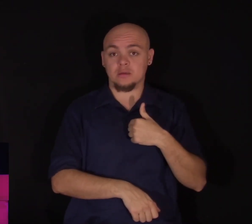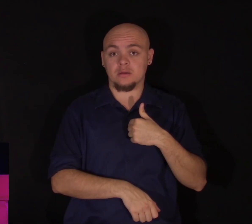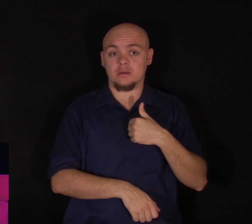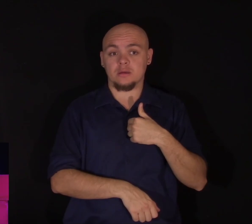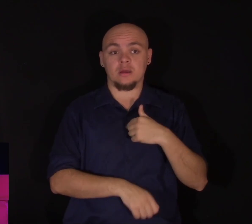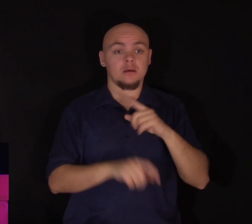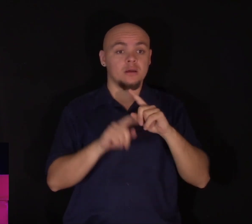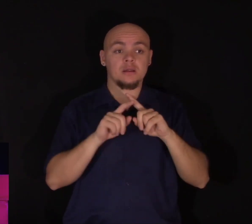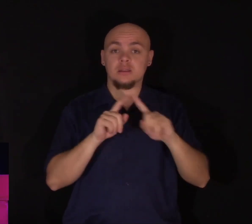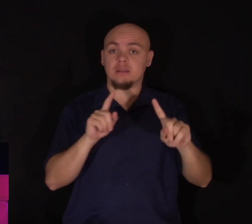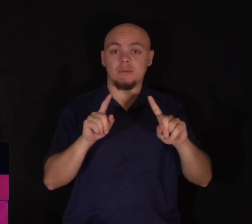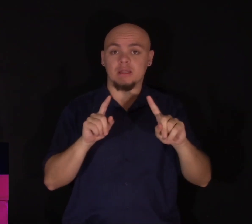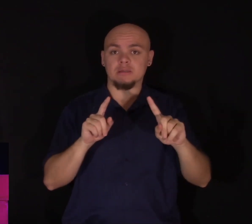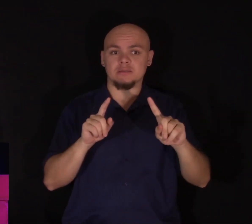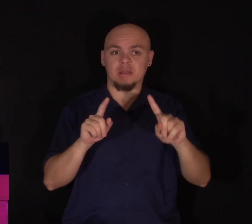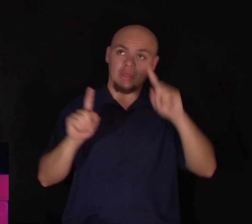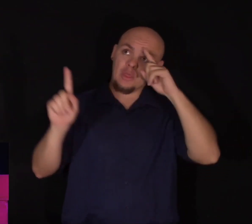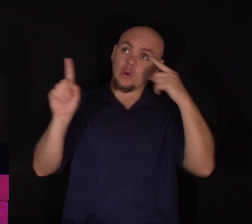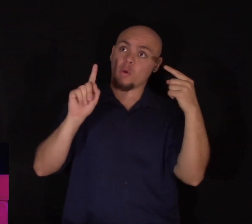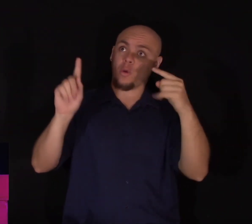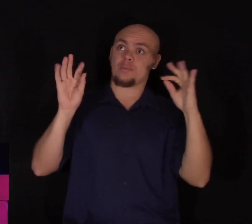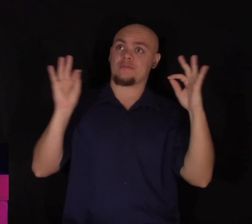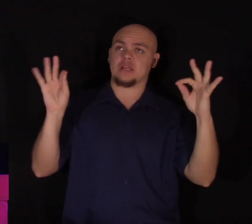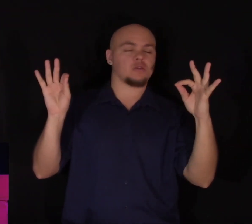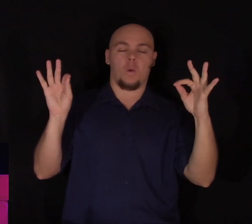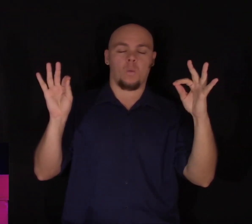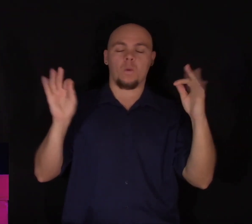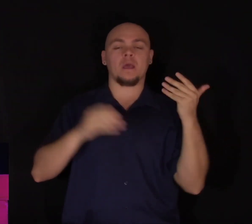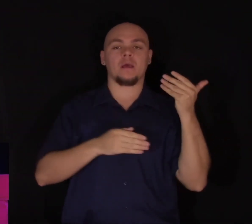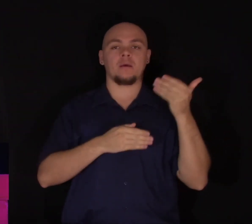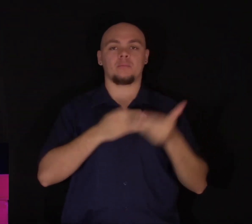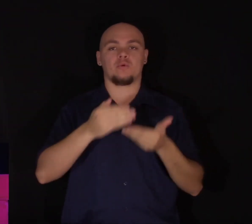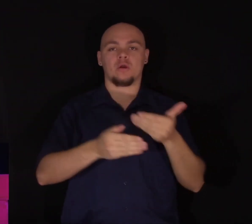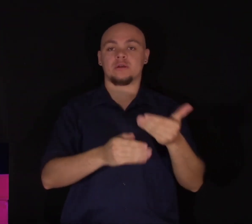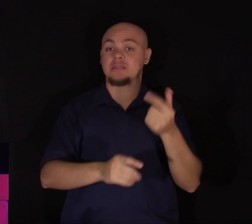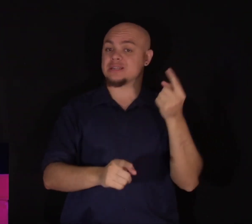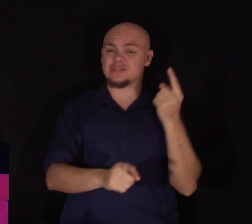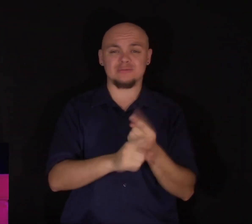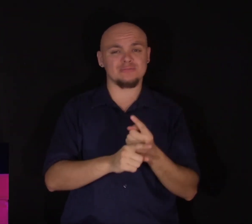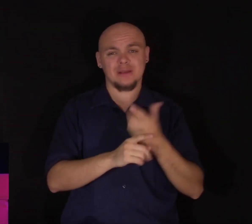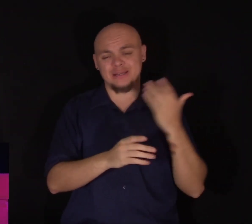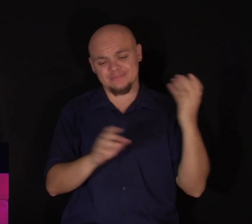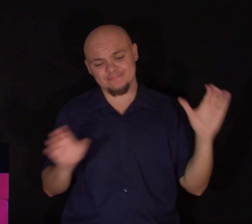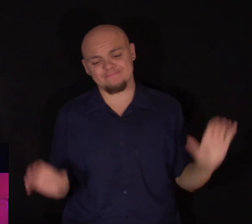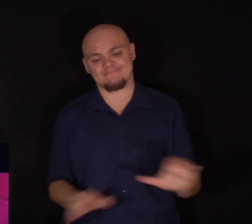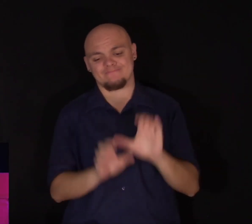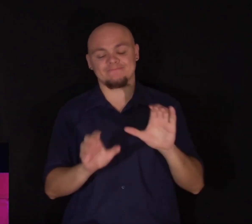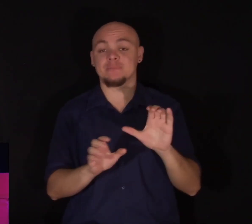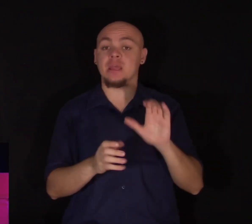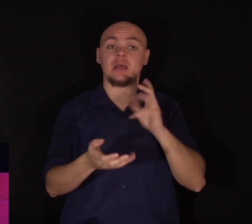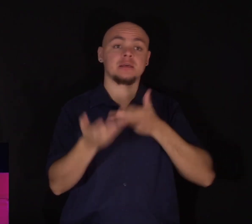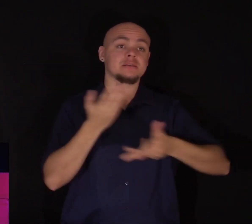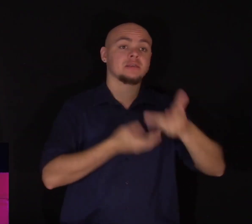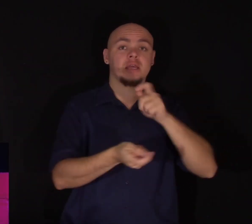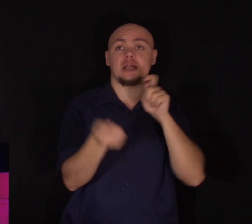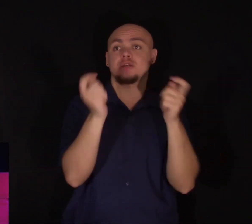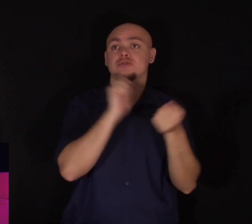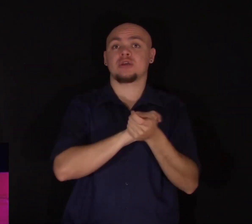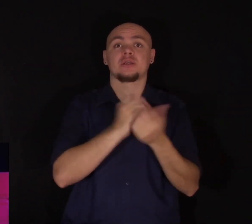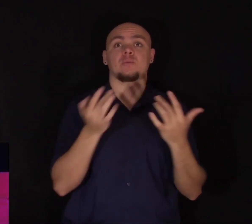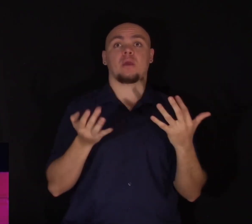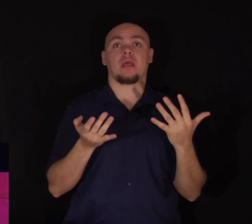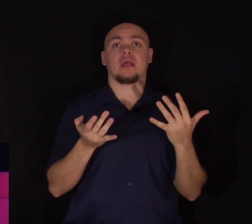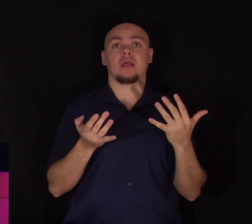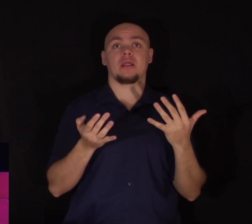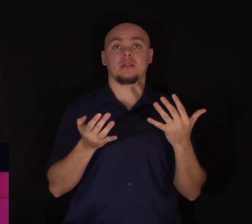about progress. It's about doing it because it's the right thing to do. We are so done with waiting for society to change things for us. We literally